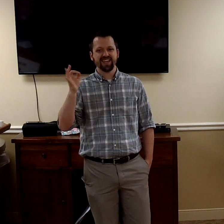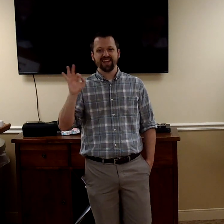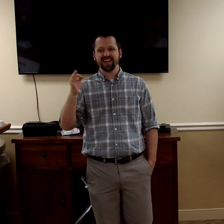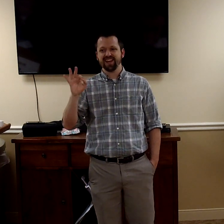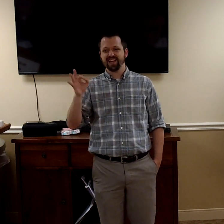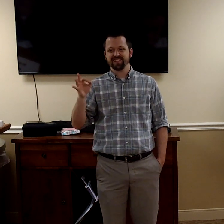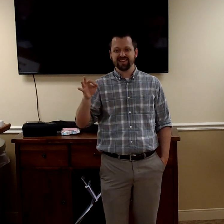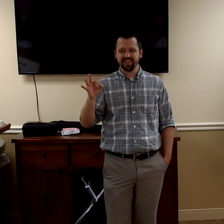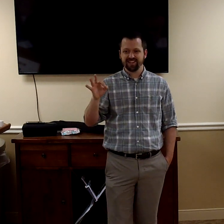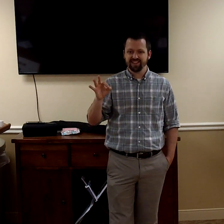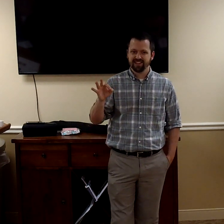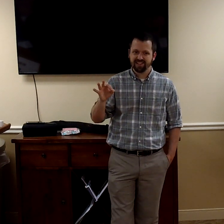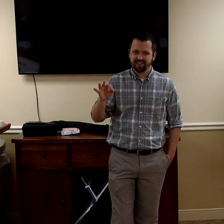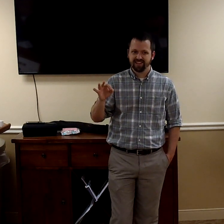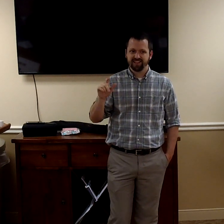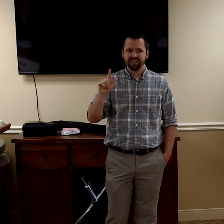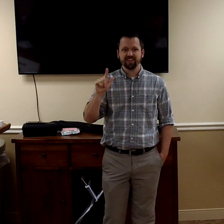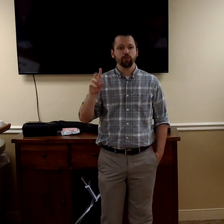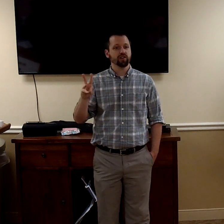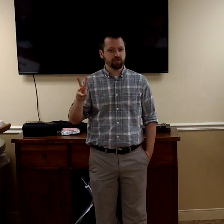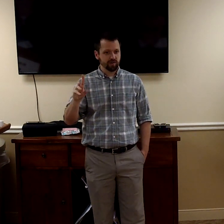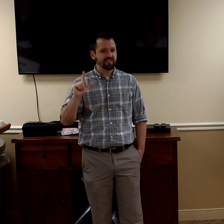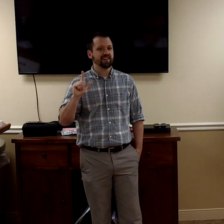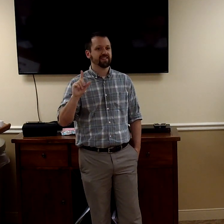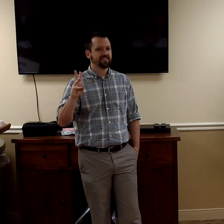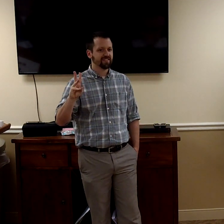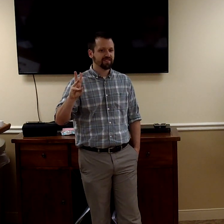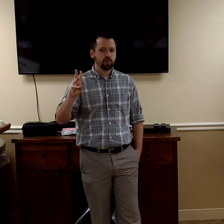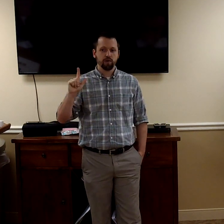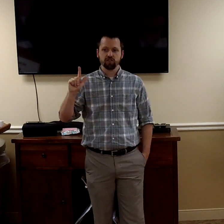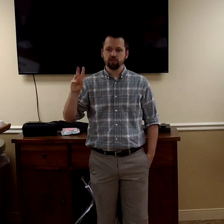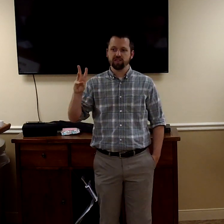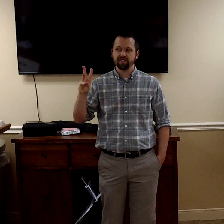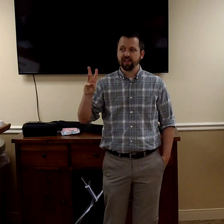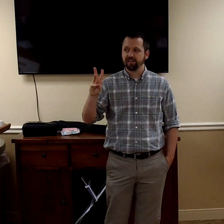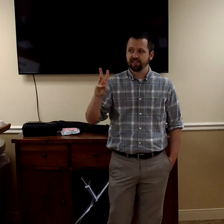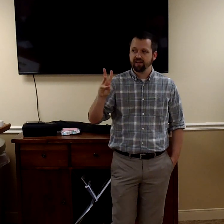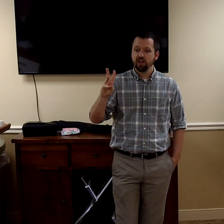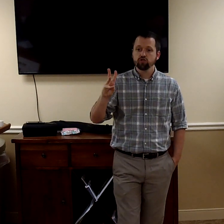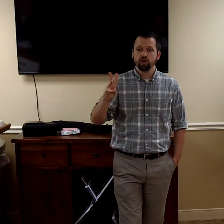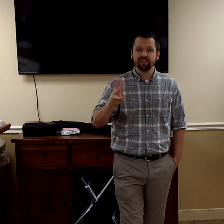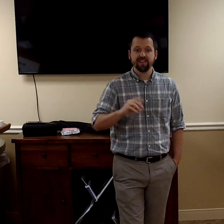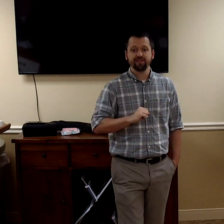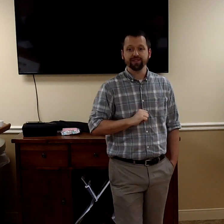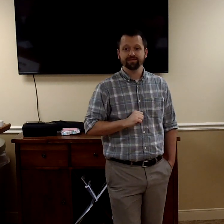18, 19. Okay, so we're 2 and 6. We're 2 and 6. We're 2 and 6. 27.